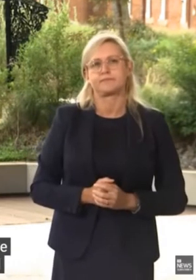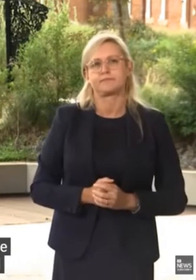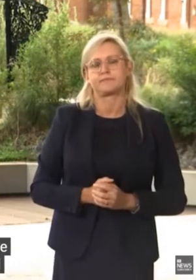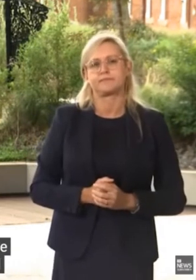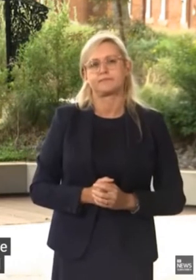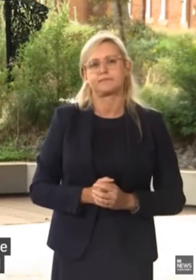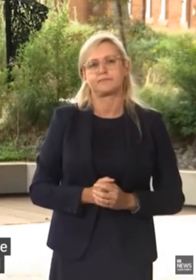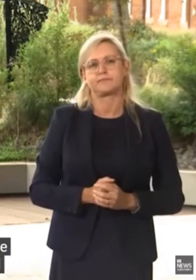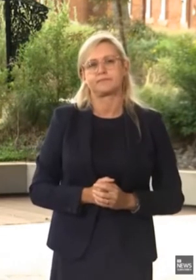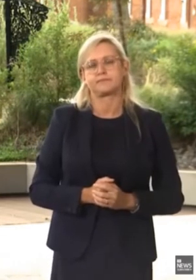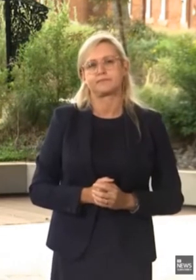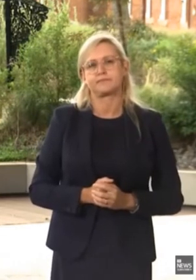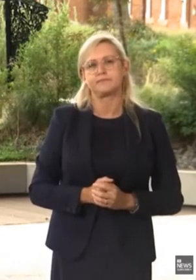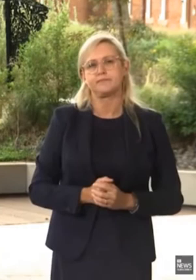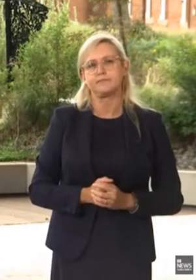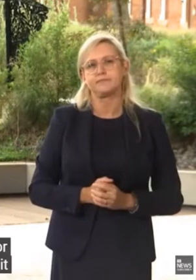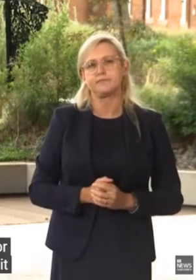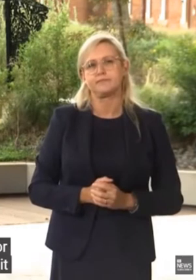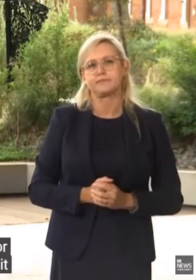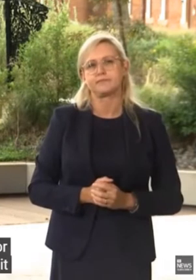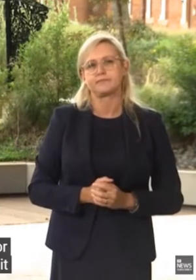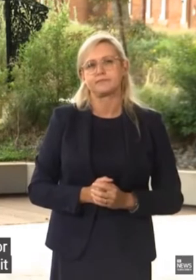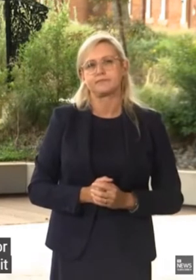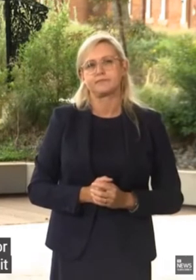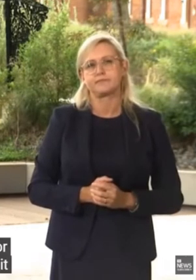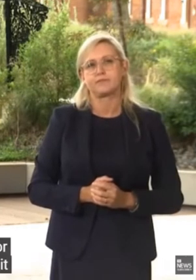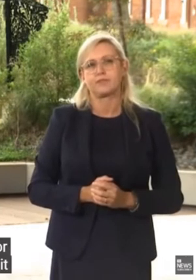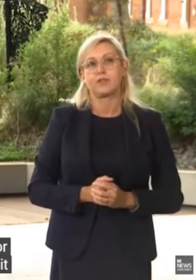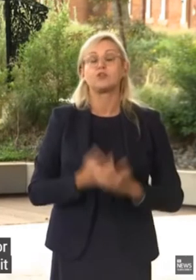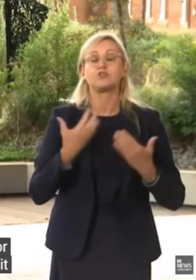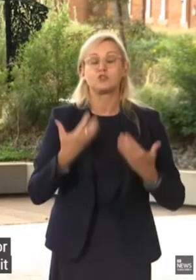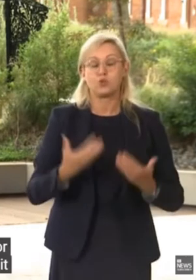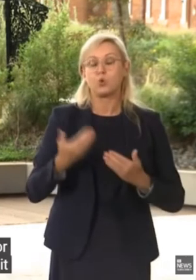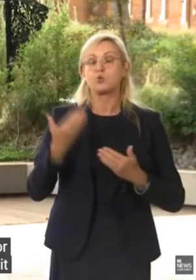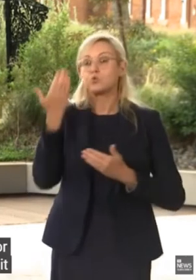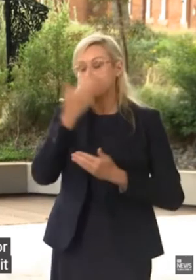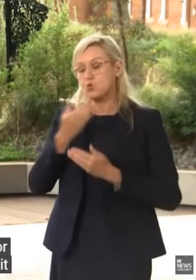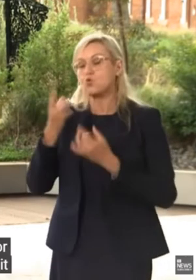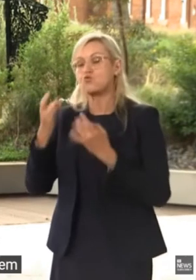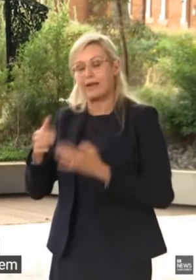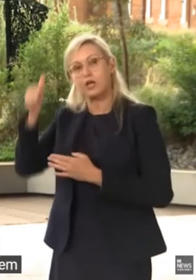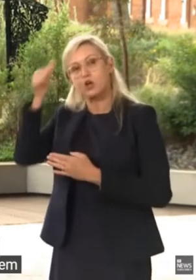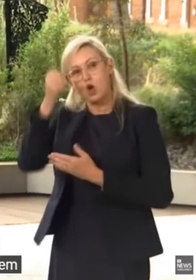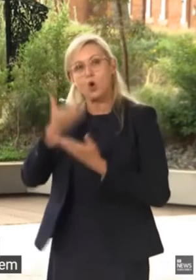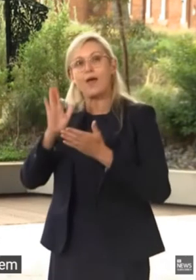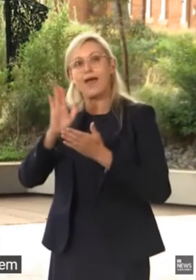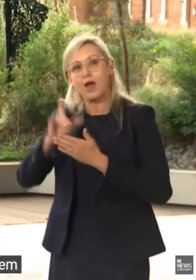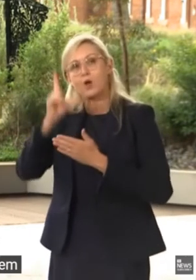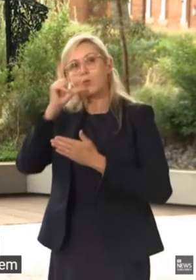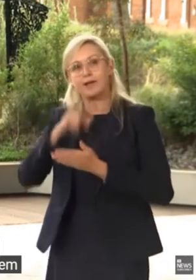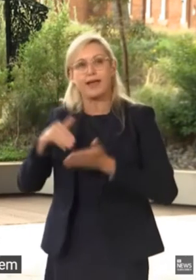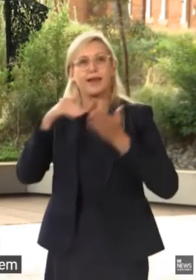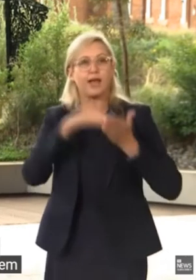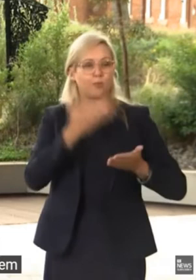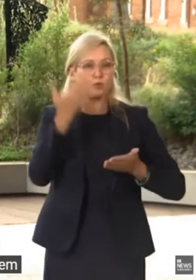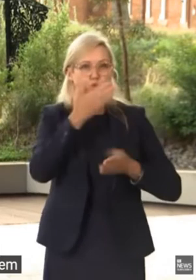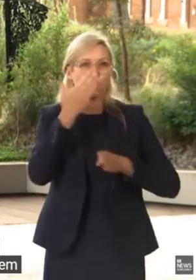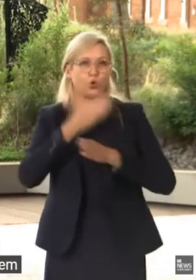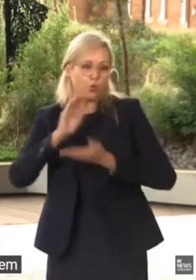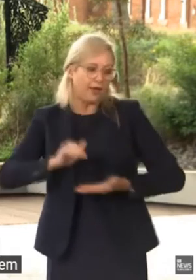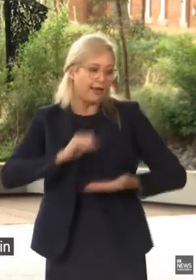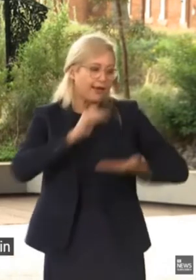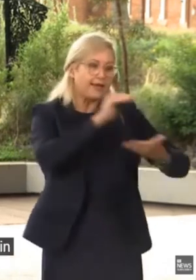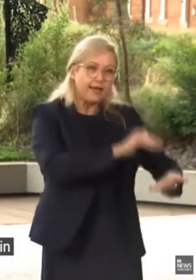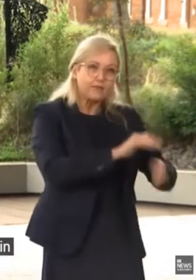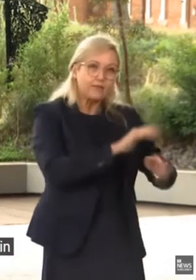whatever particular reason it may be, that those online resourcing is there to help them through their schooling. But in